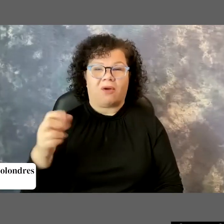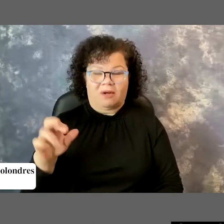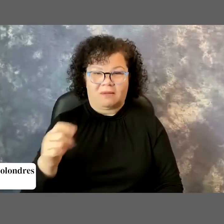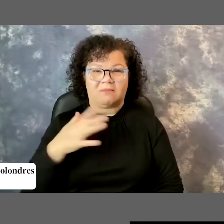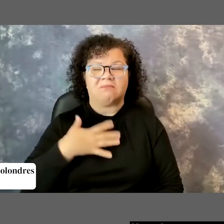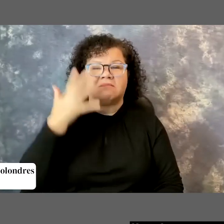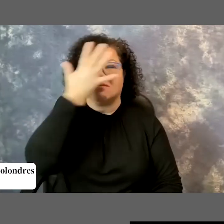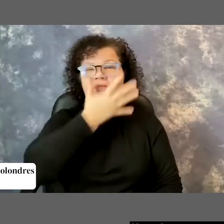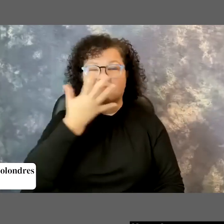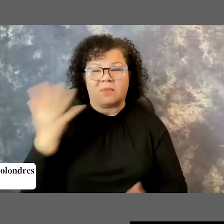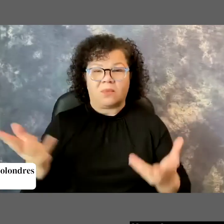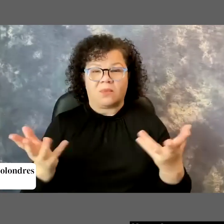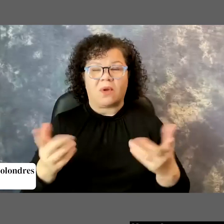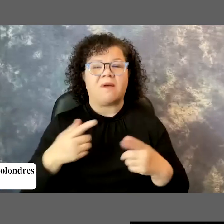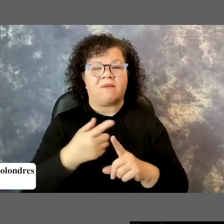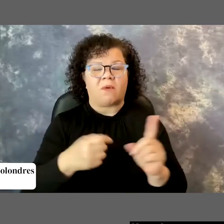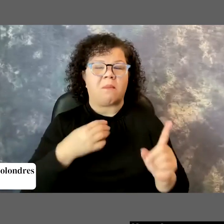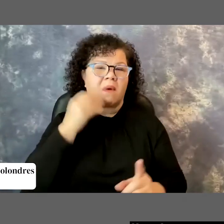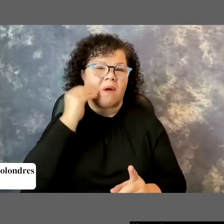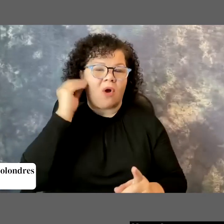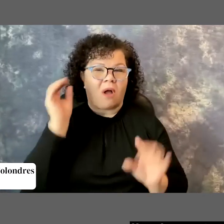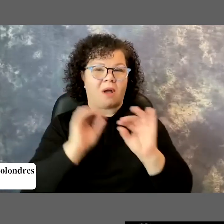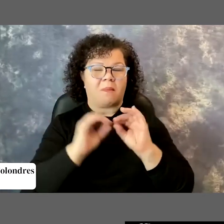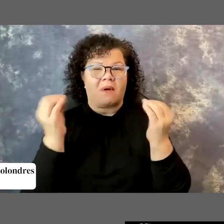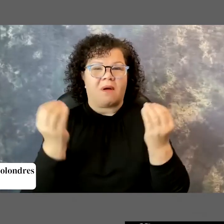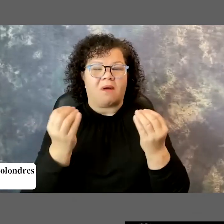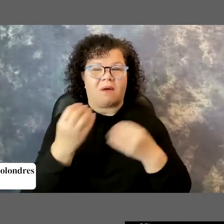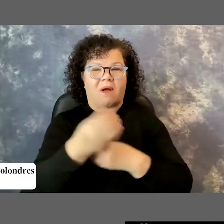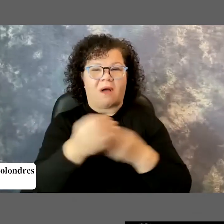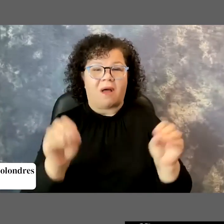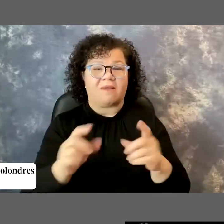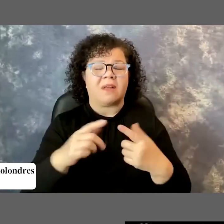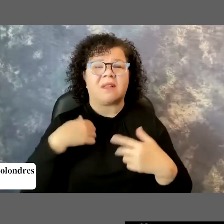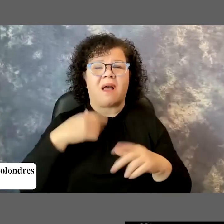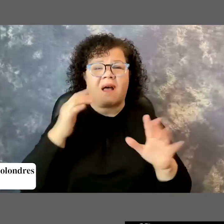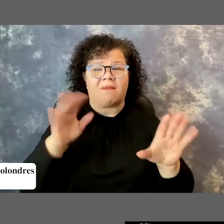here today from my home office, surrounded by pictures I love,